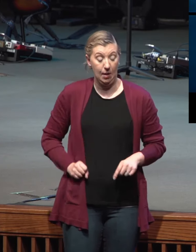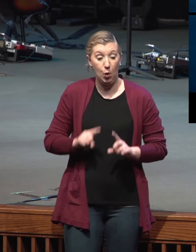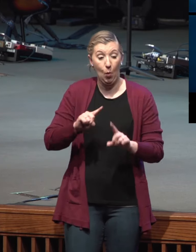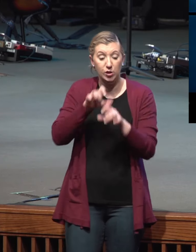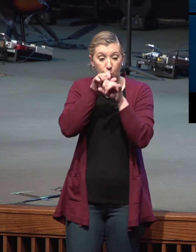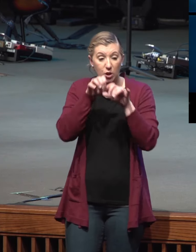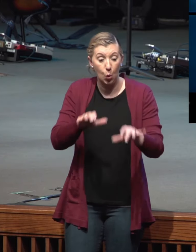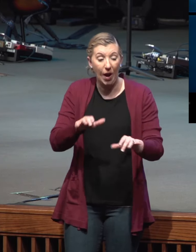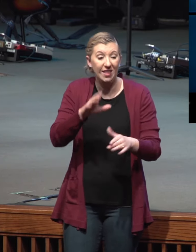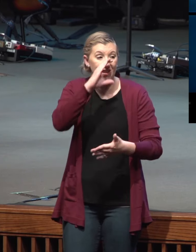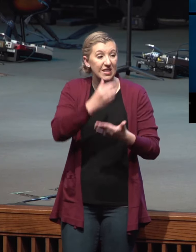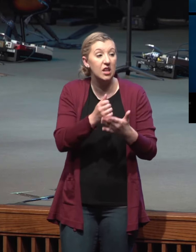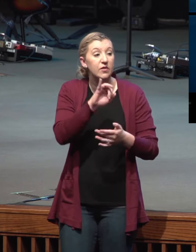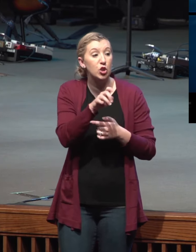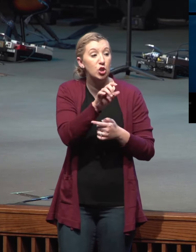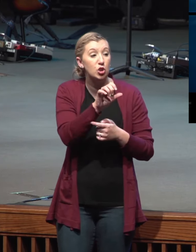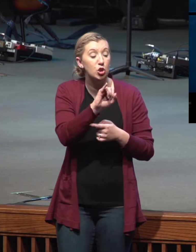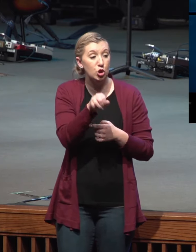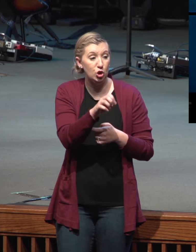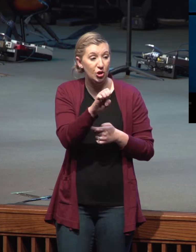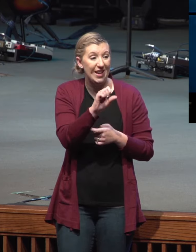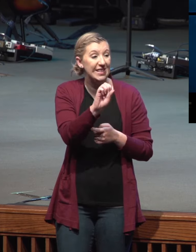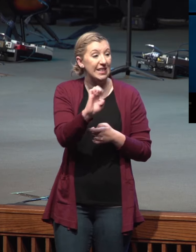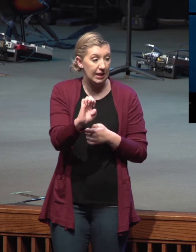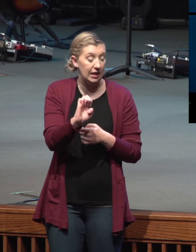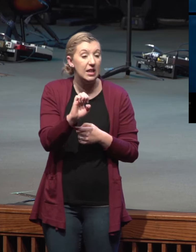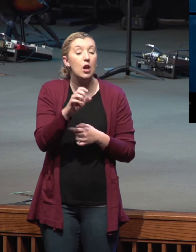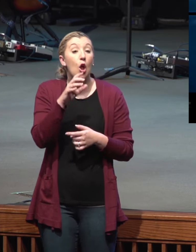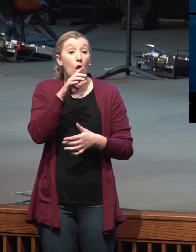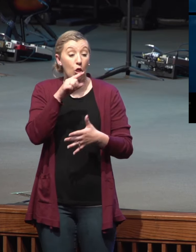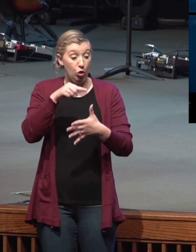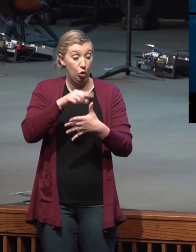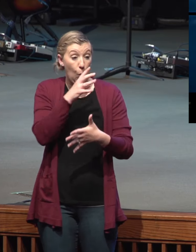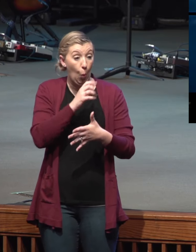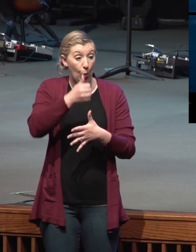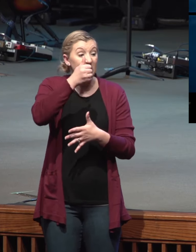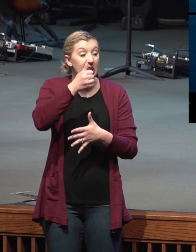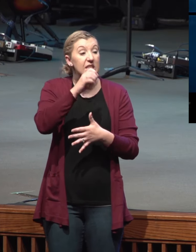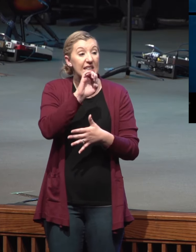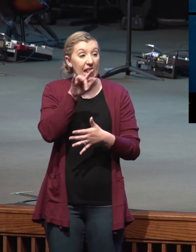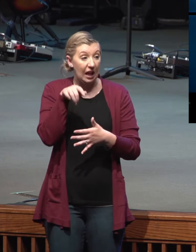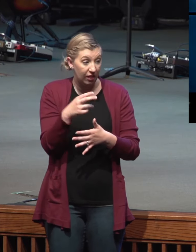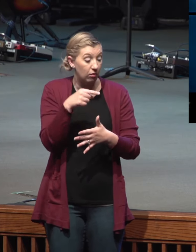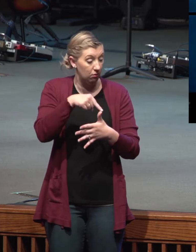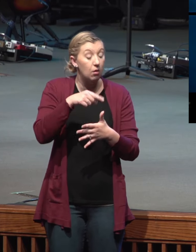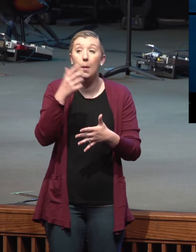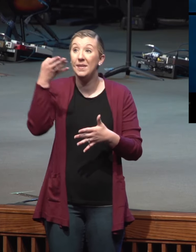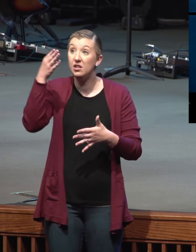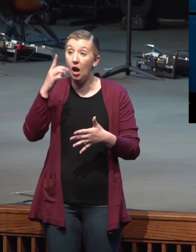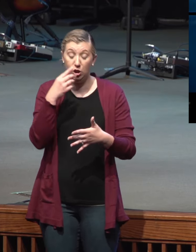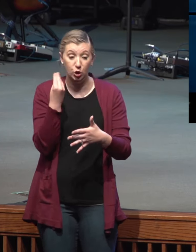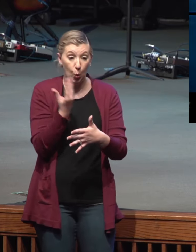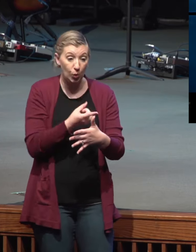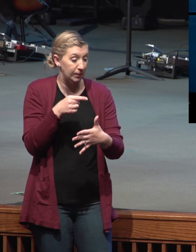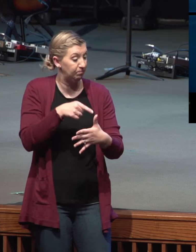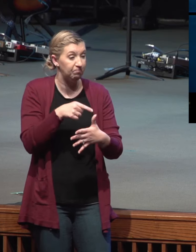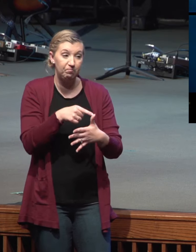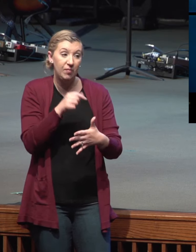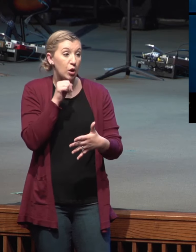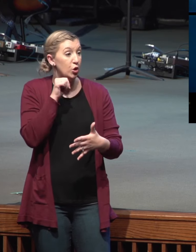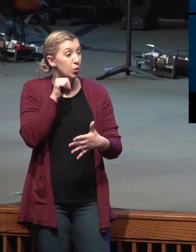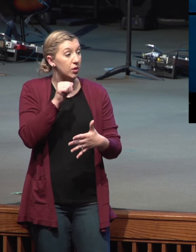sons of Jesse, he first assumed it was the eldest brother, Eliab. But God told him to not